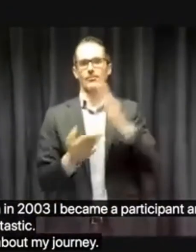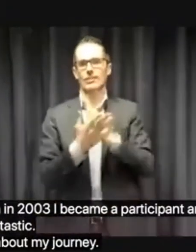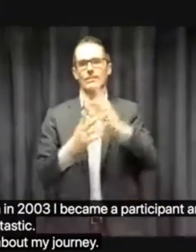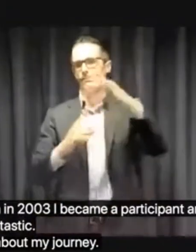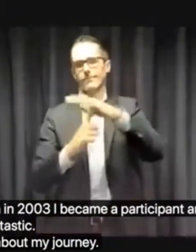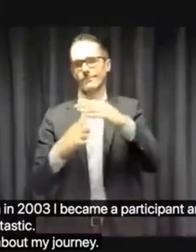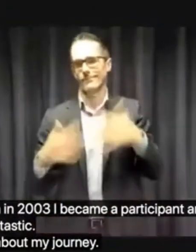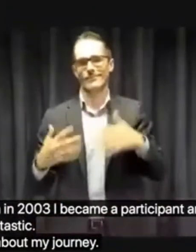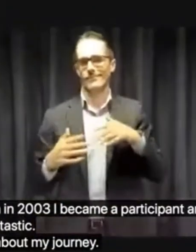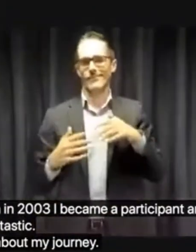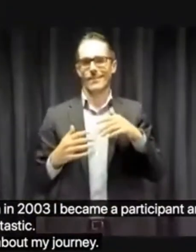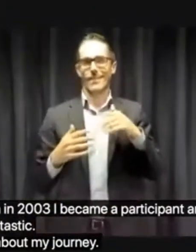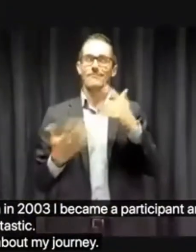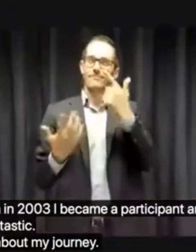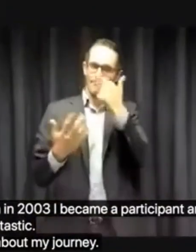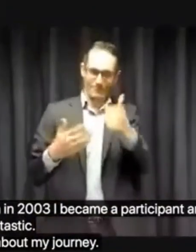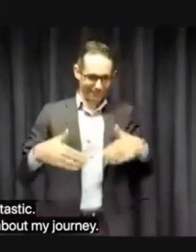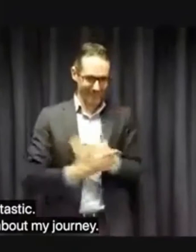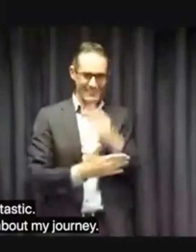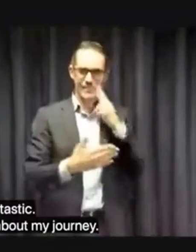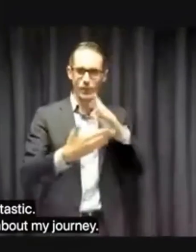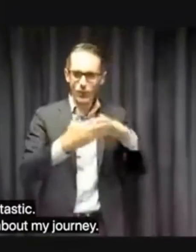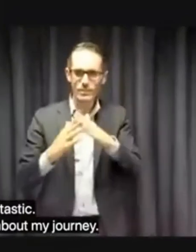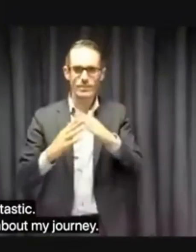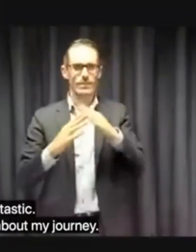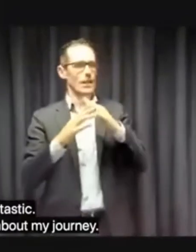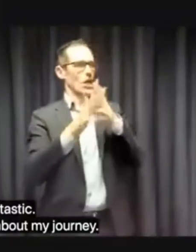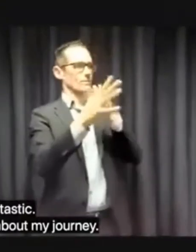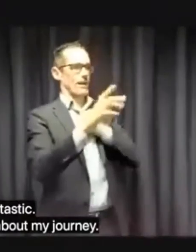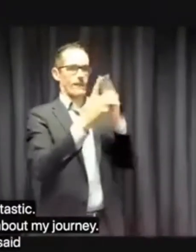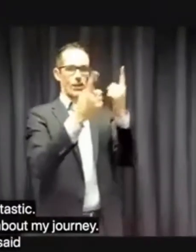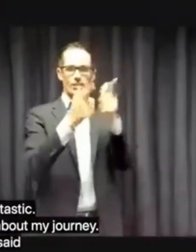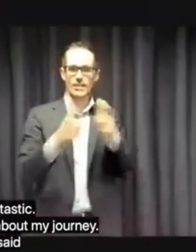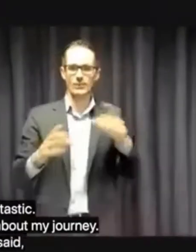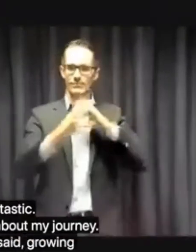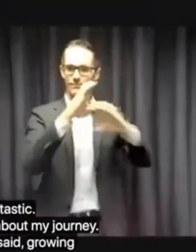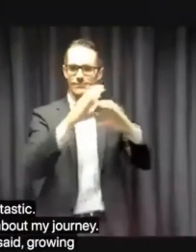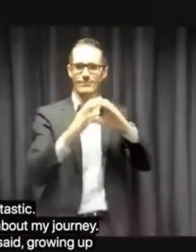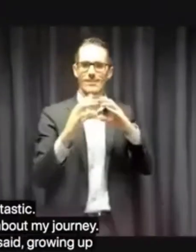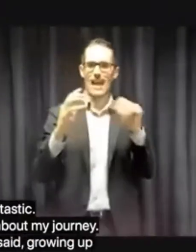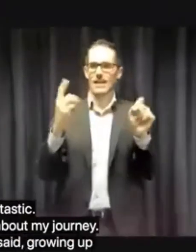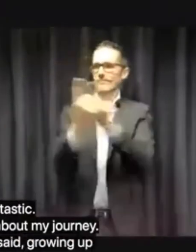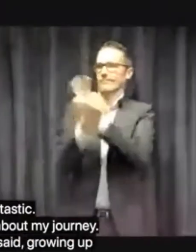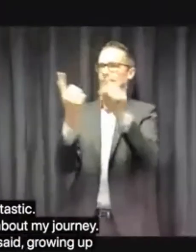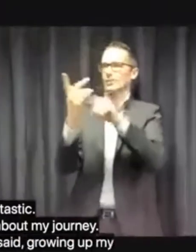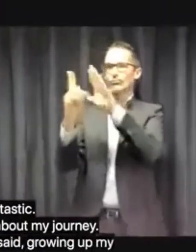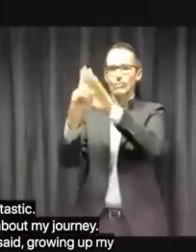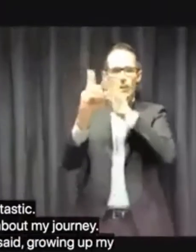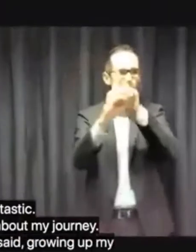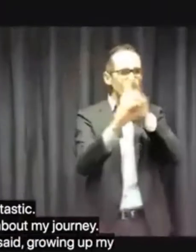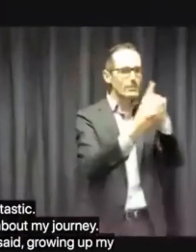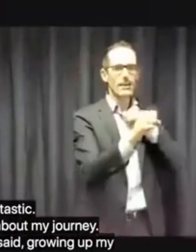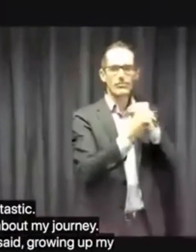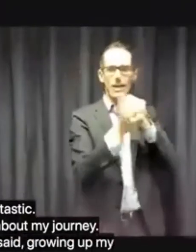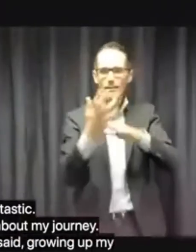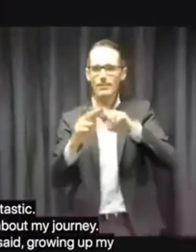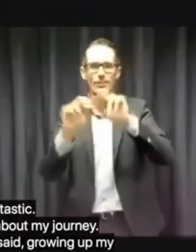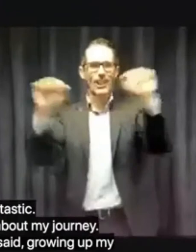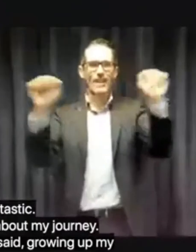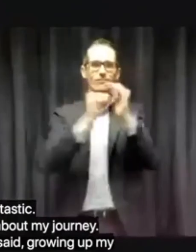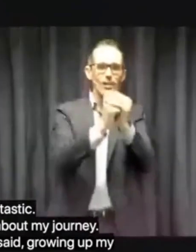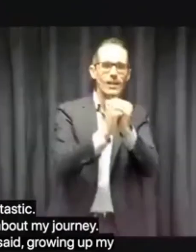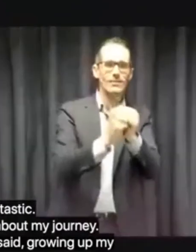So as I said, growing up my family were vital. I was born into the deaf community. Auslan was my first language, my looking